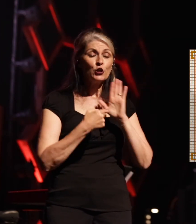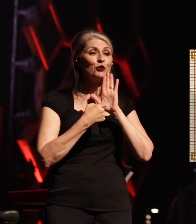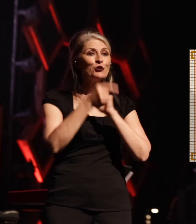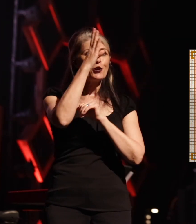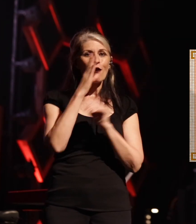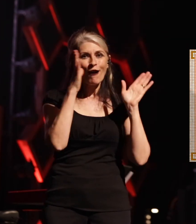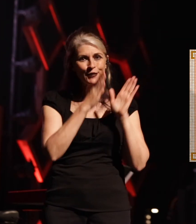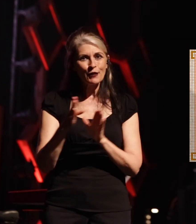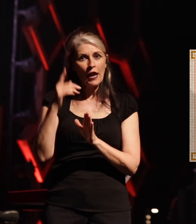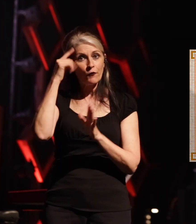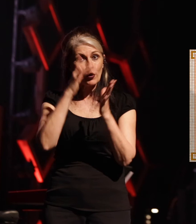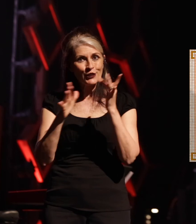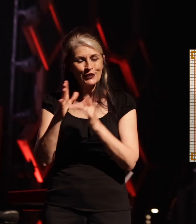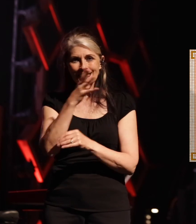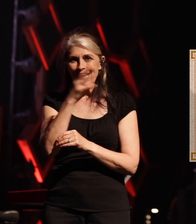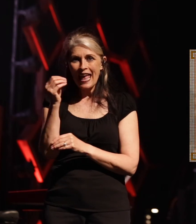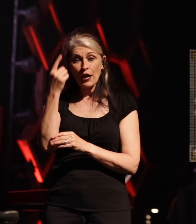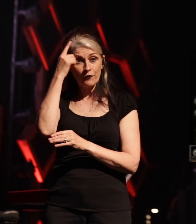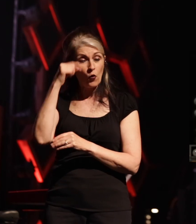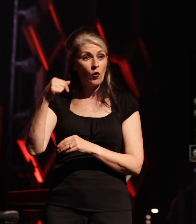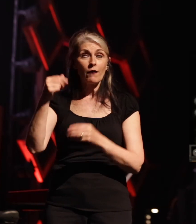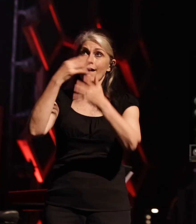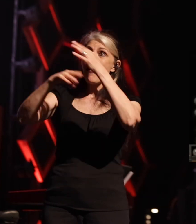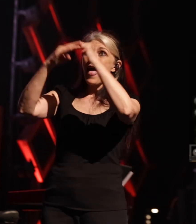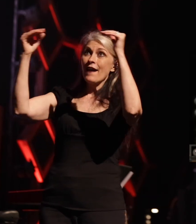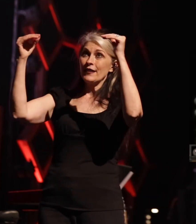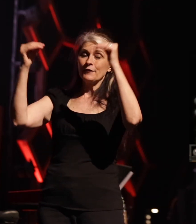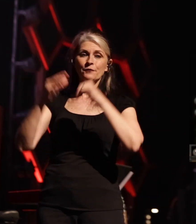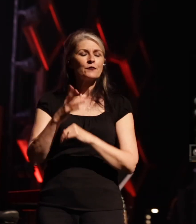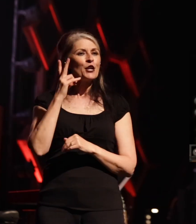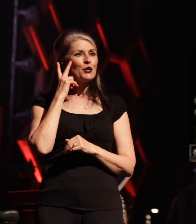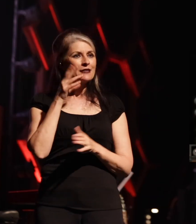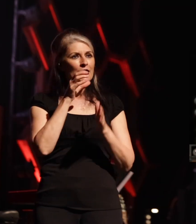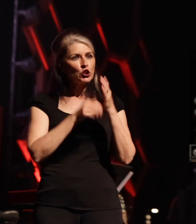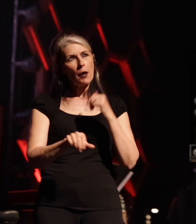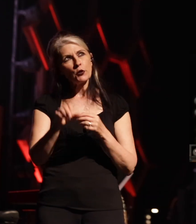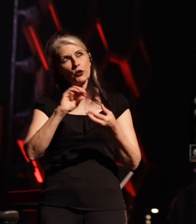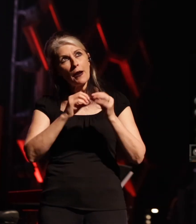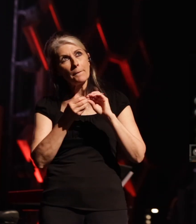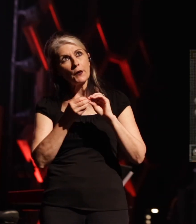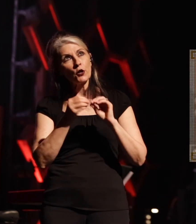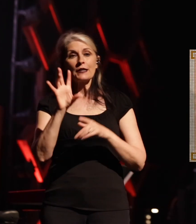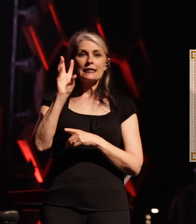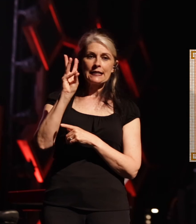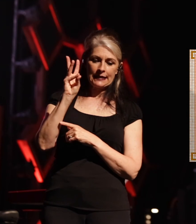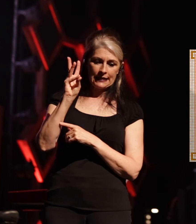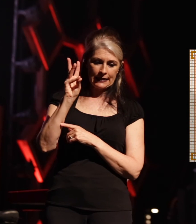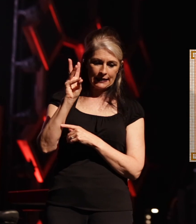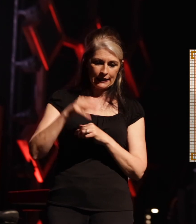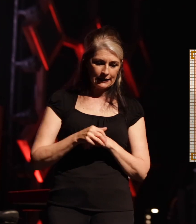for heaven. And we see that. That's chapter number six as we're going through the story of God dwelling with us.